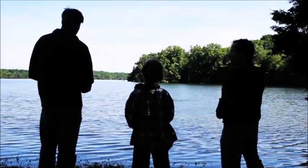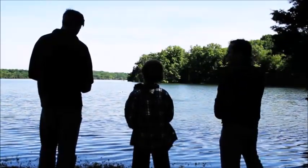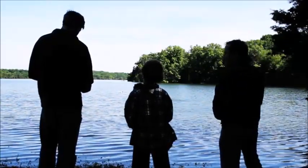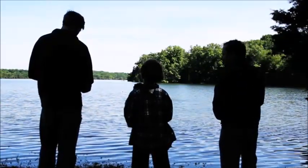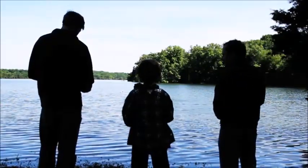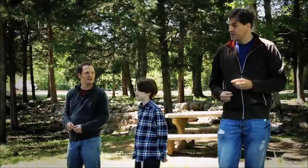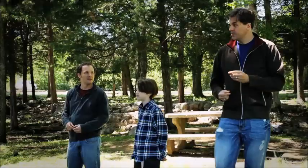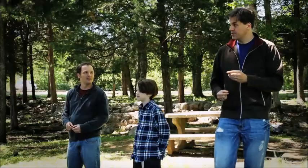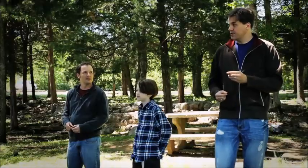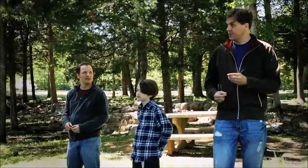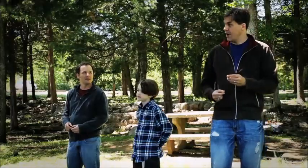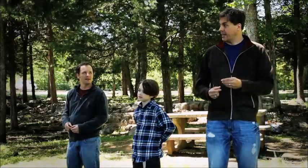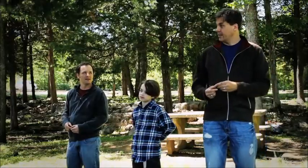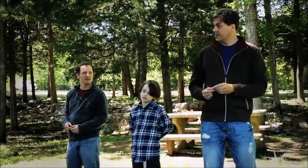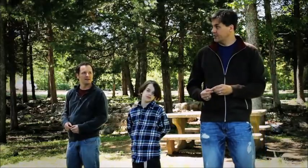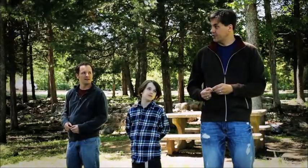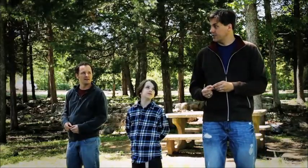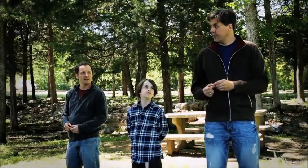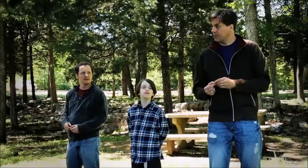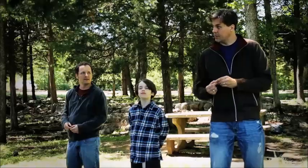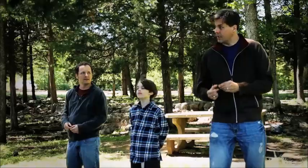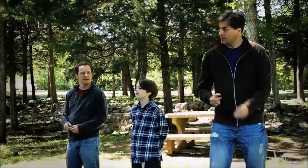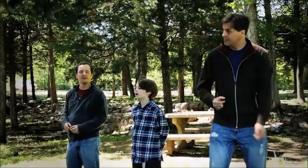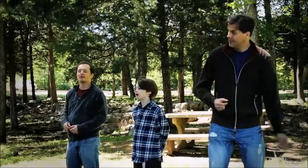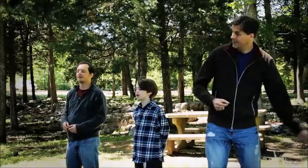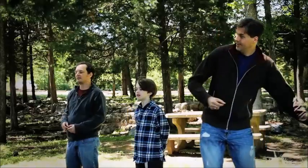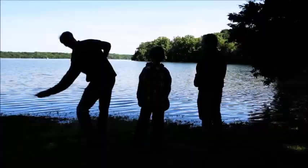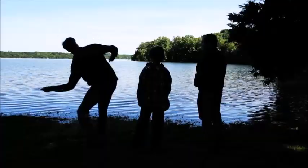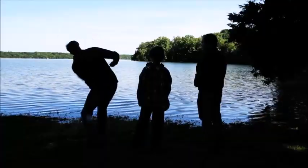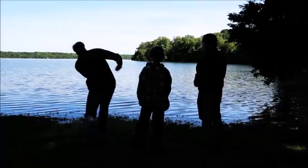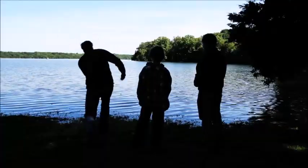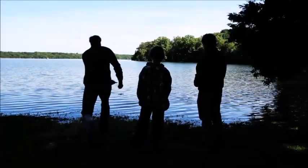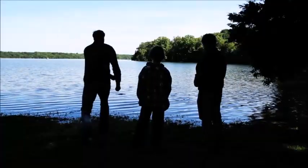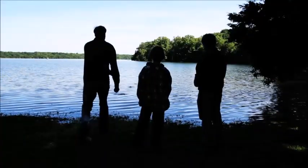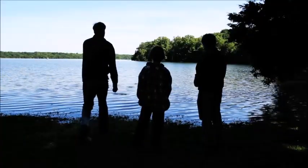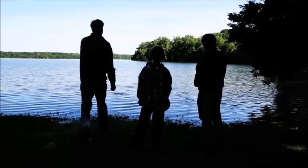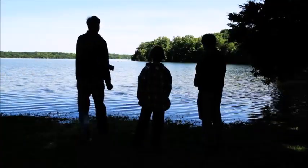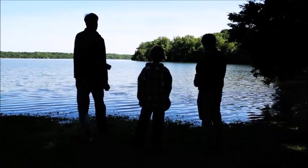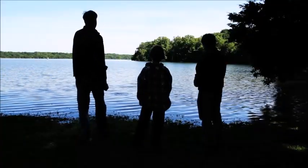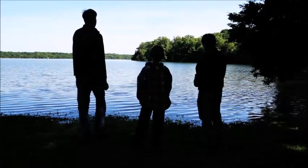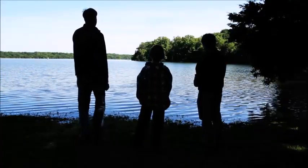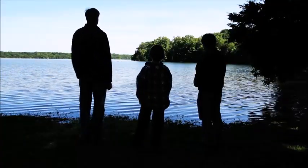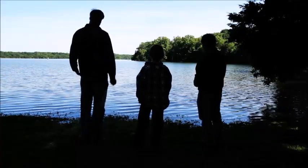Yeah, me too, actually. This is for dragging us to church that first time.